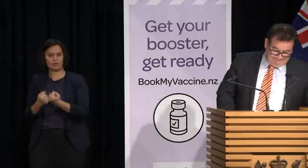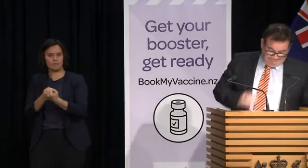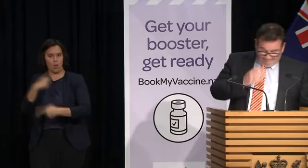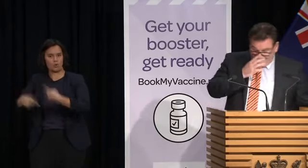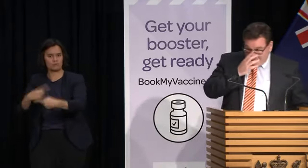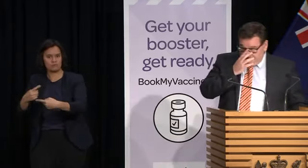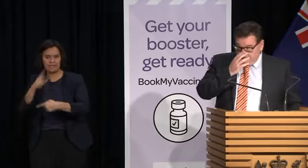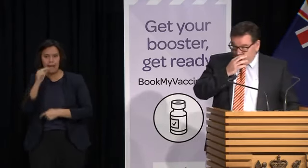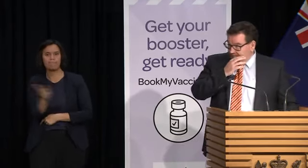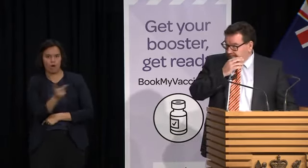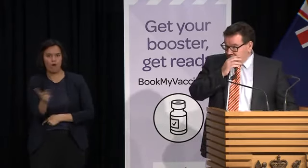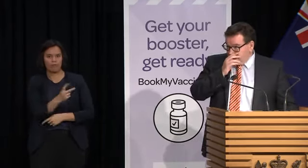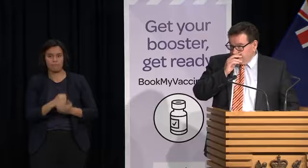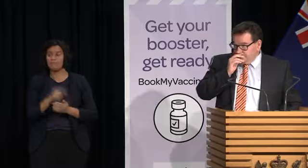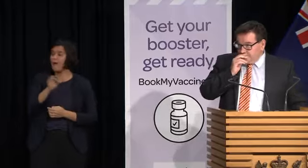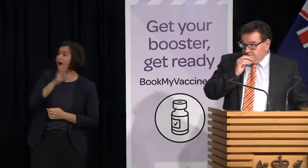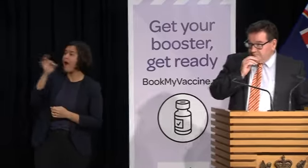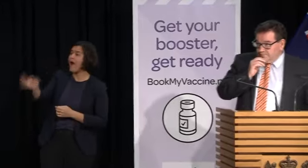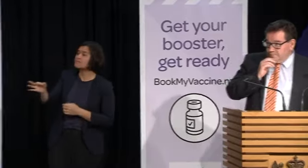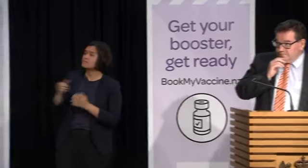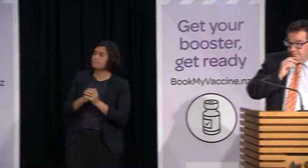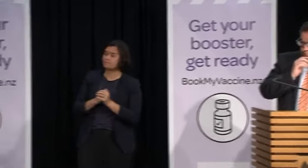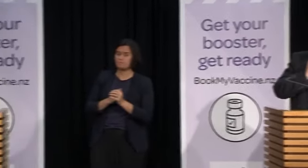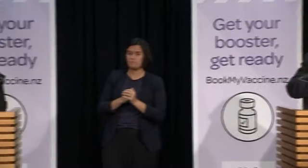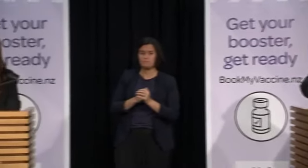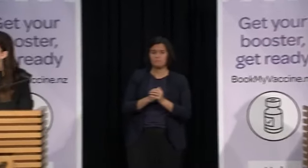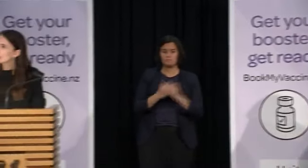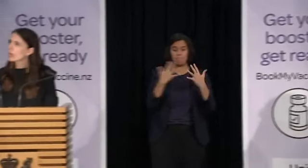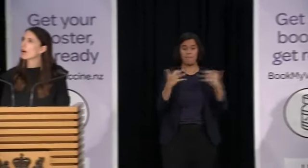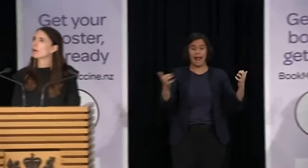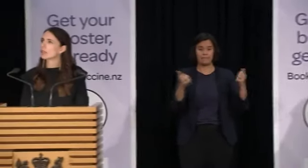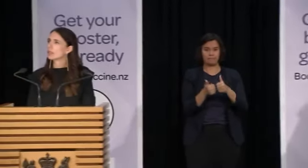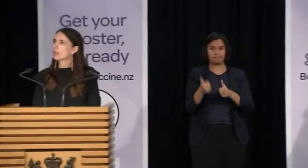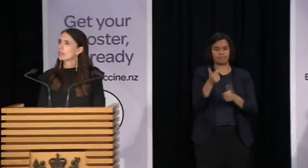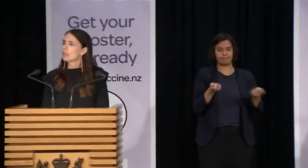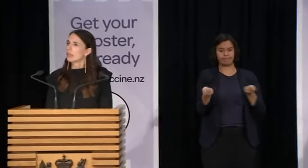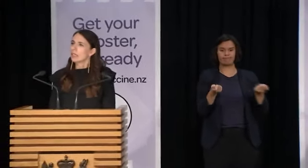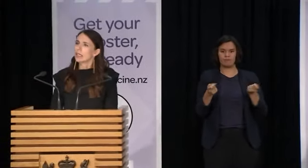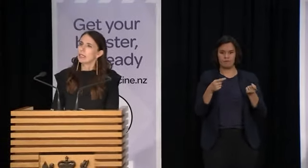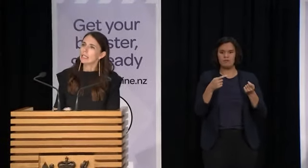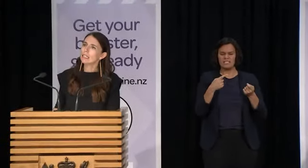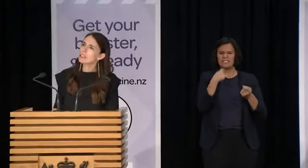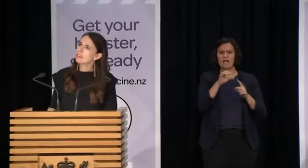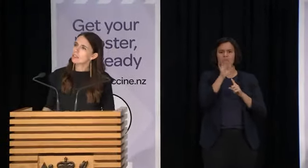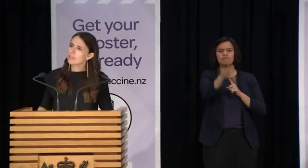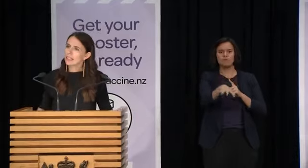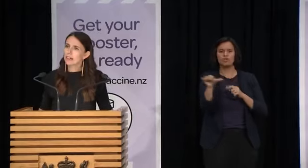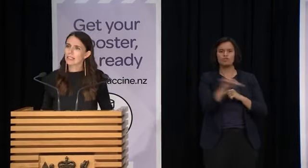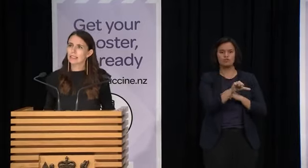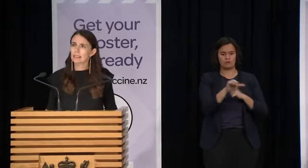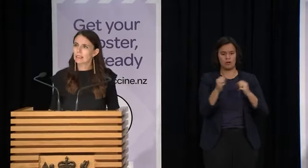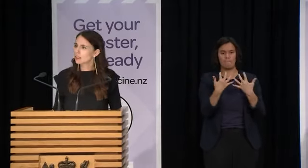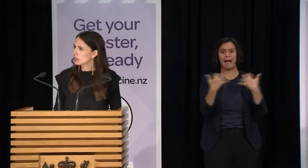what do you think of the Speaker's suggestion that a fence around Parliament be investigated? Yeah just for